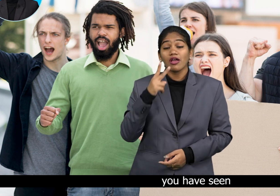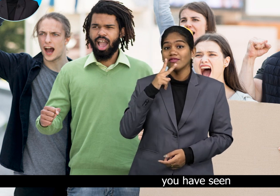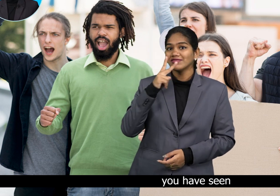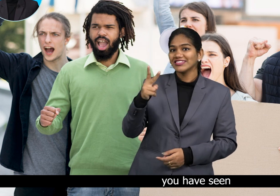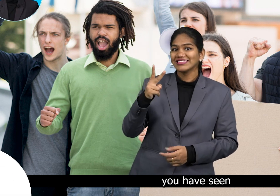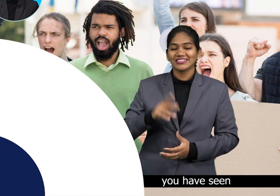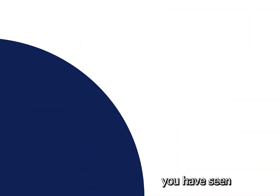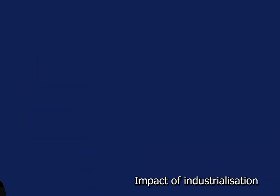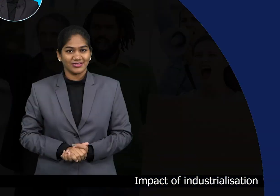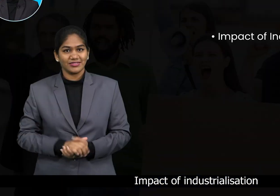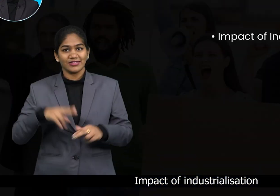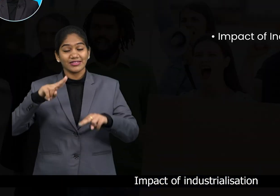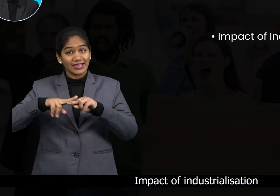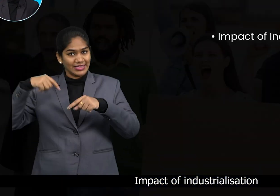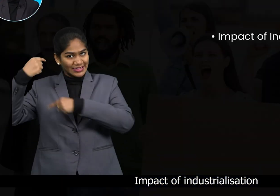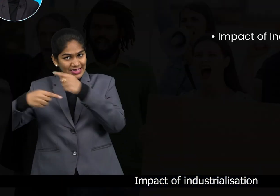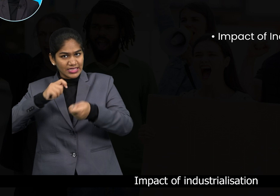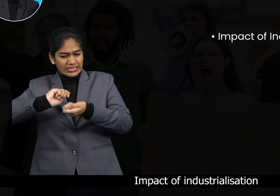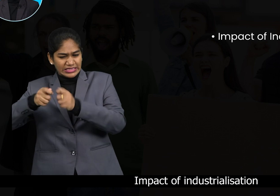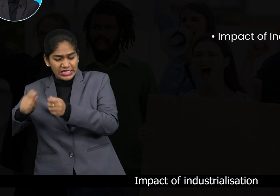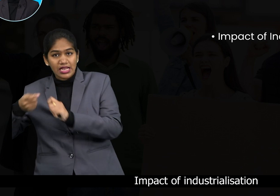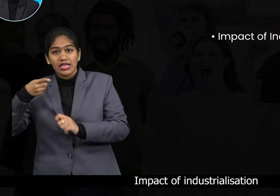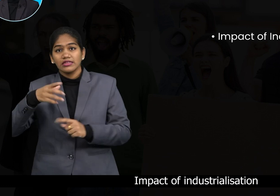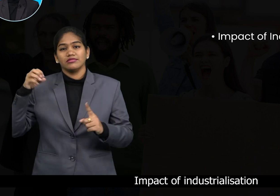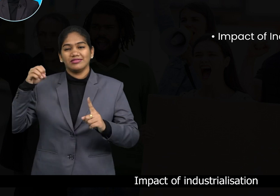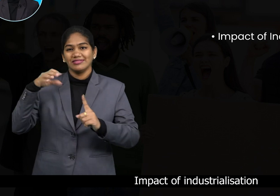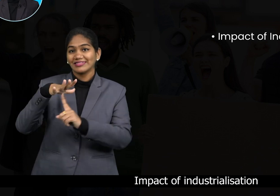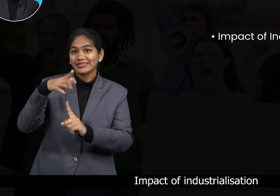seen impact of industrialization,